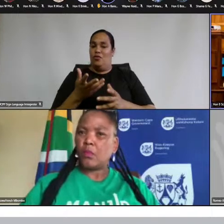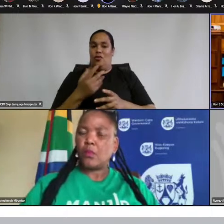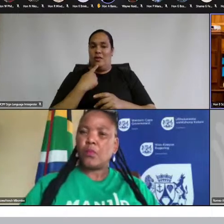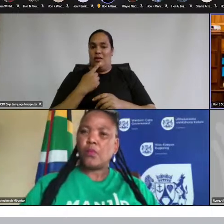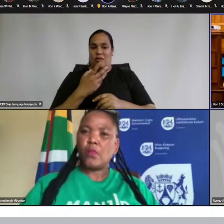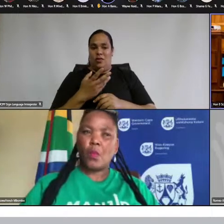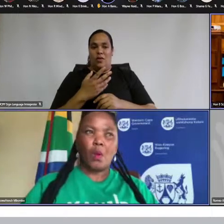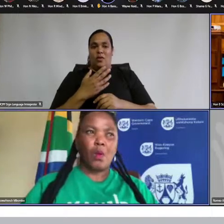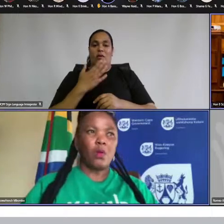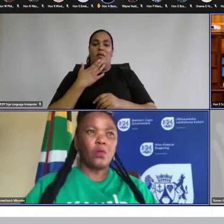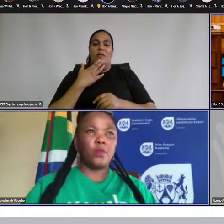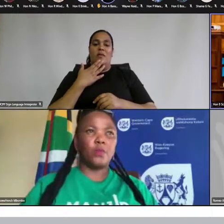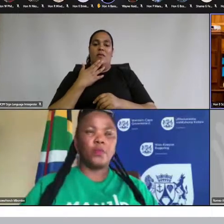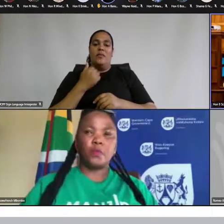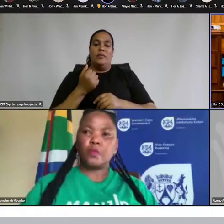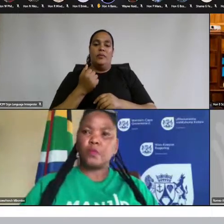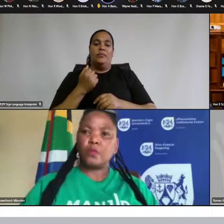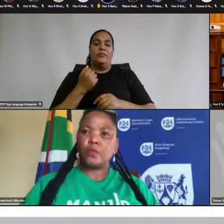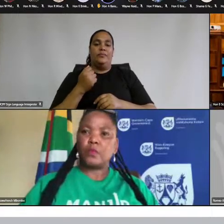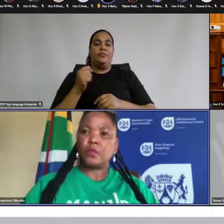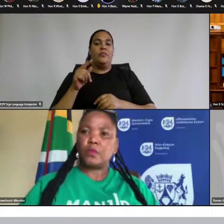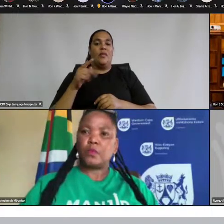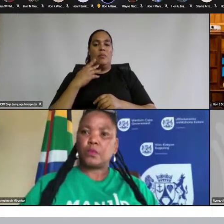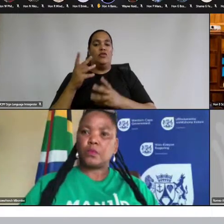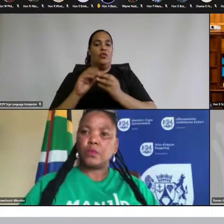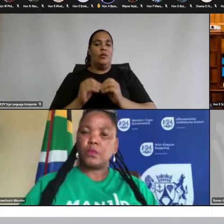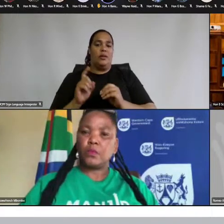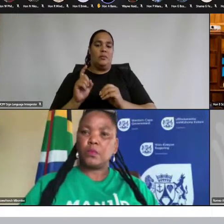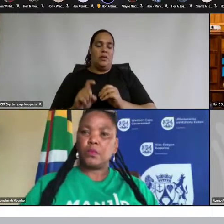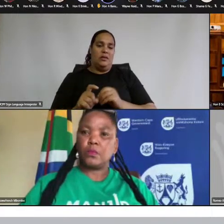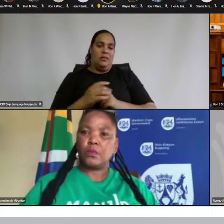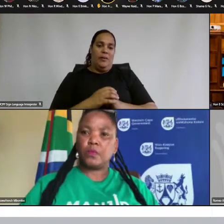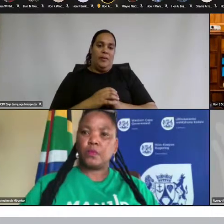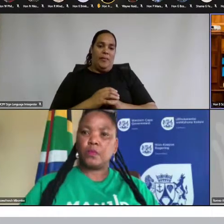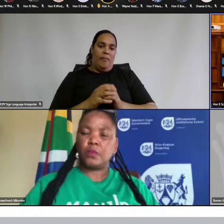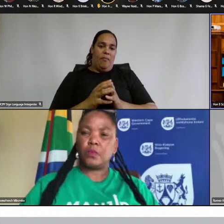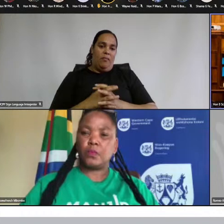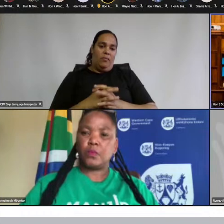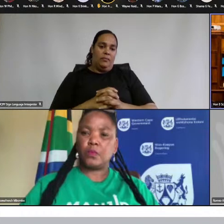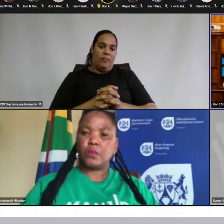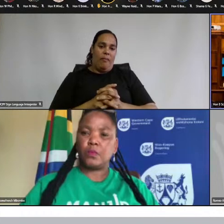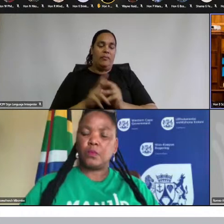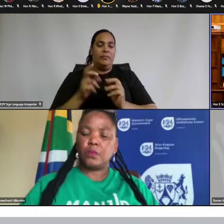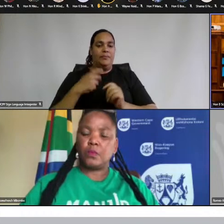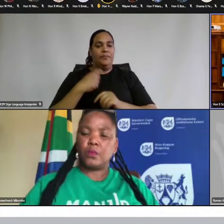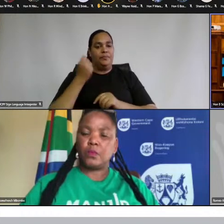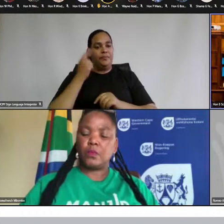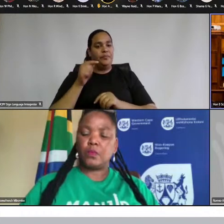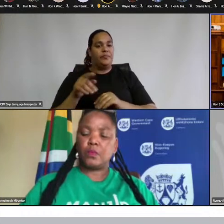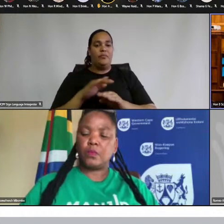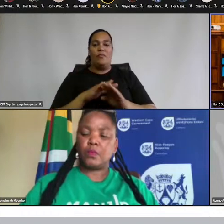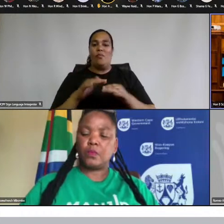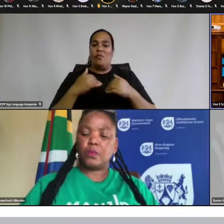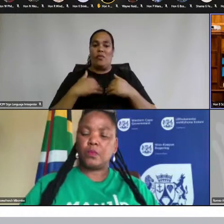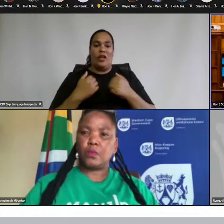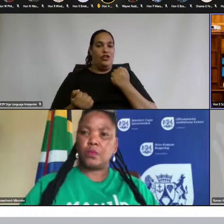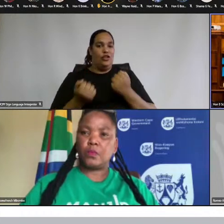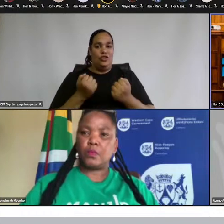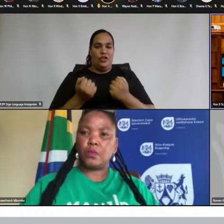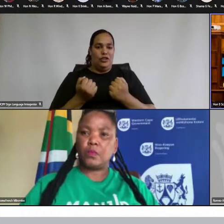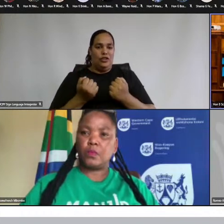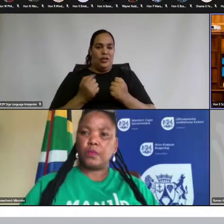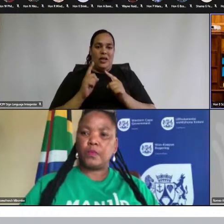Let Honourable Philander just correct that. Thank you, Speaker. Yes, I understand that, but it's not for me to judge